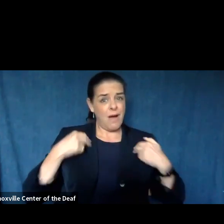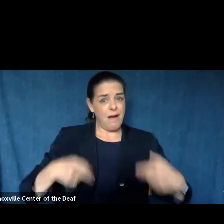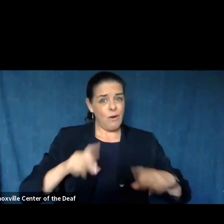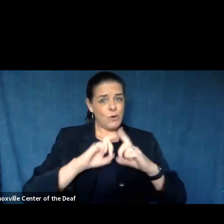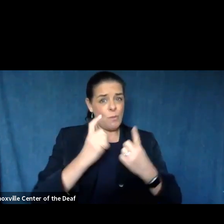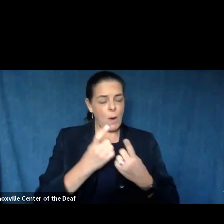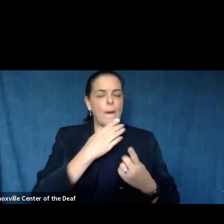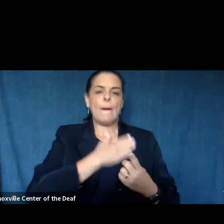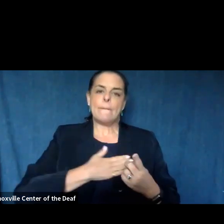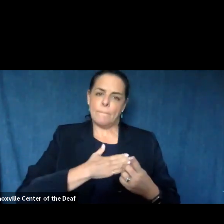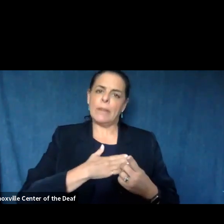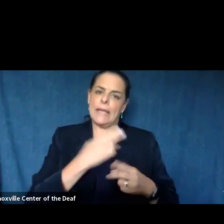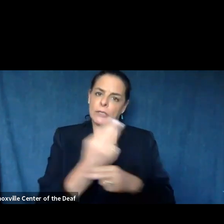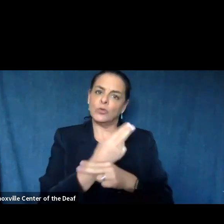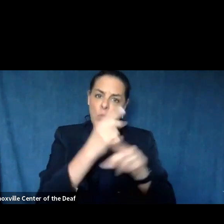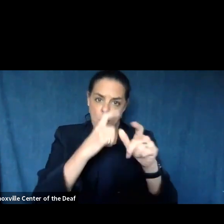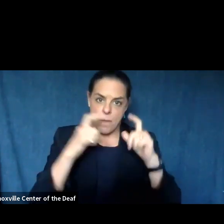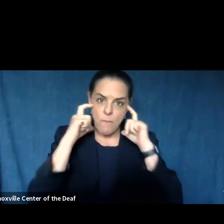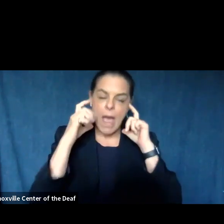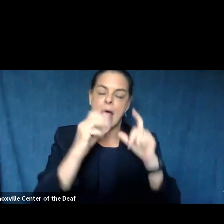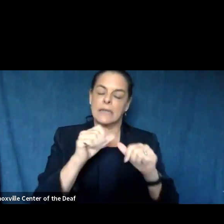maintain physical distancing while waiting.